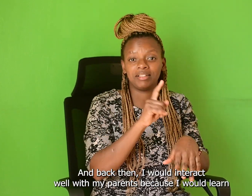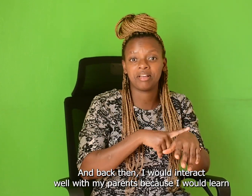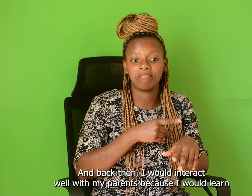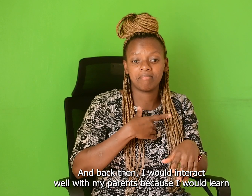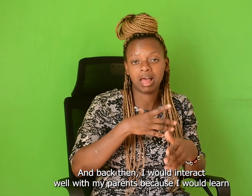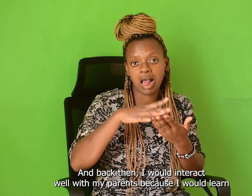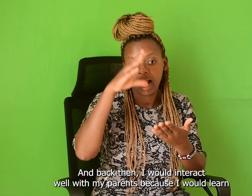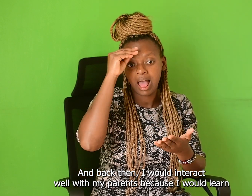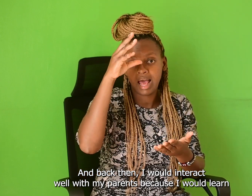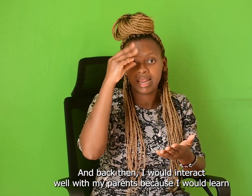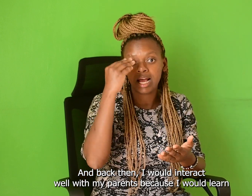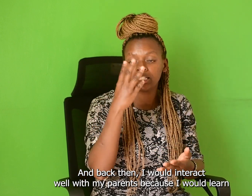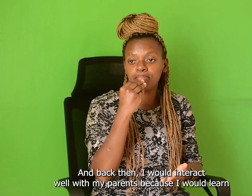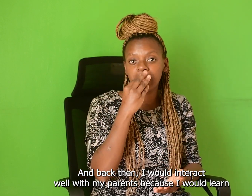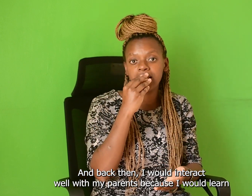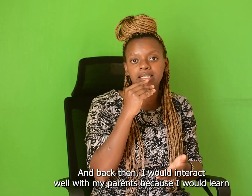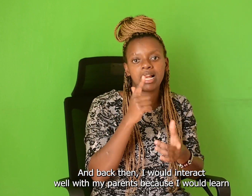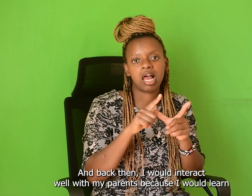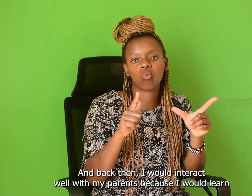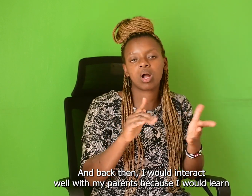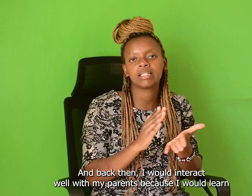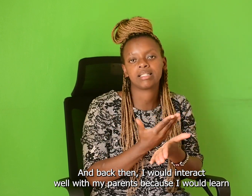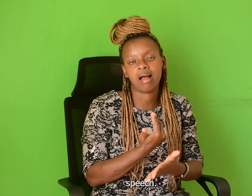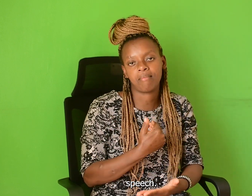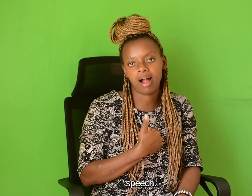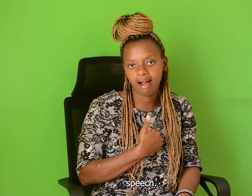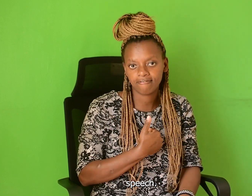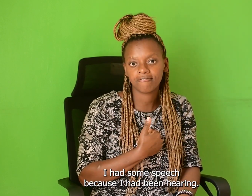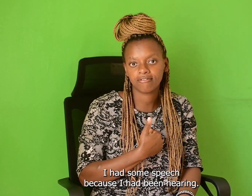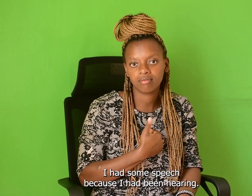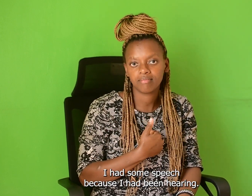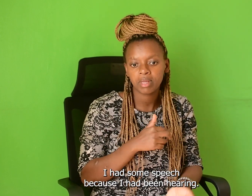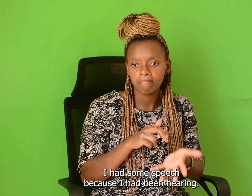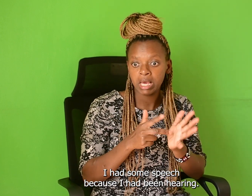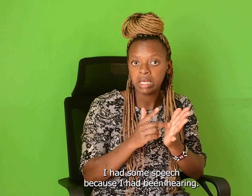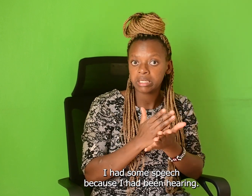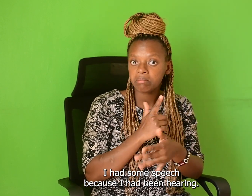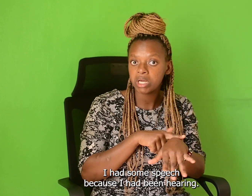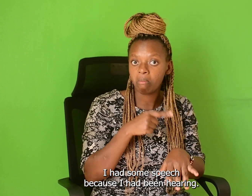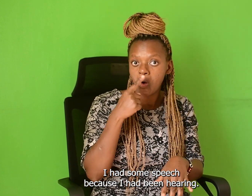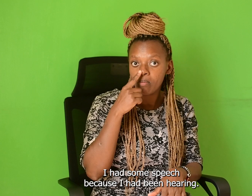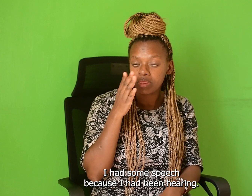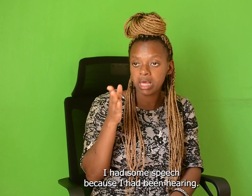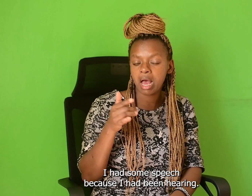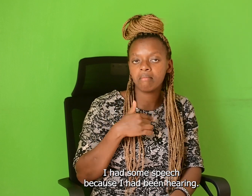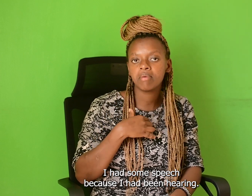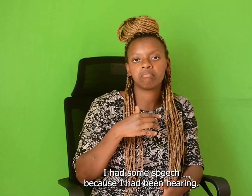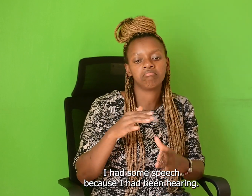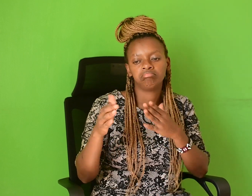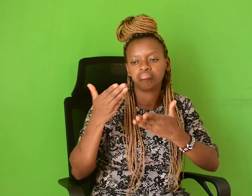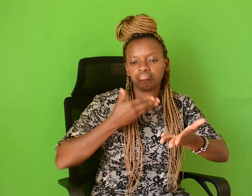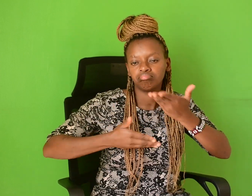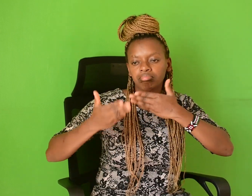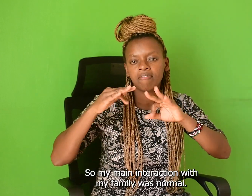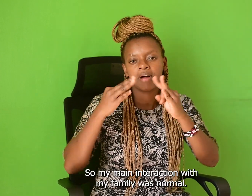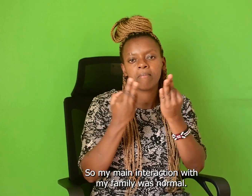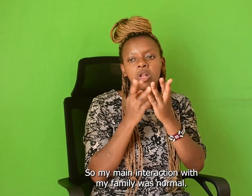interact well with my parents because I'd learned speech. I had some speech because I had been hearing. So